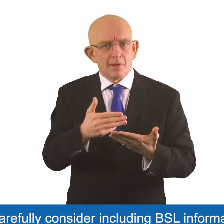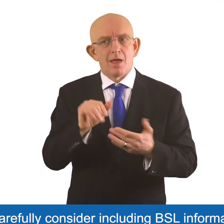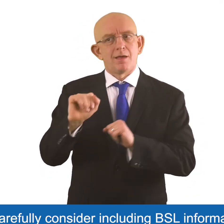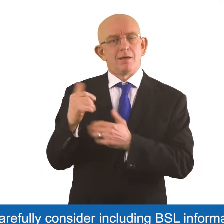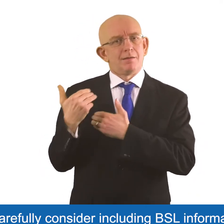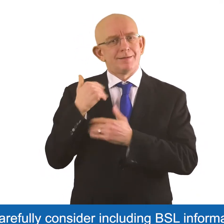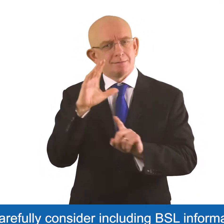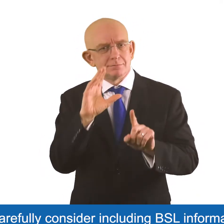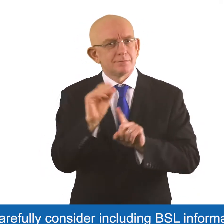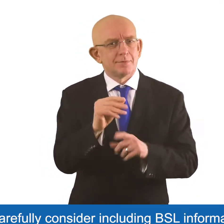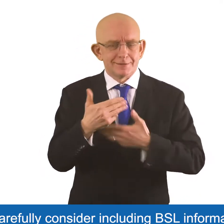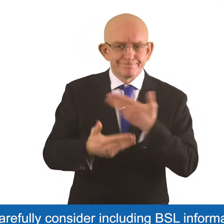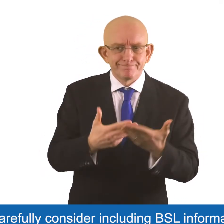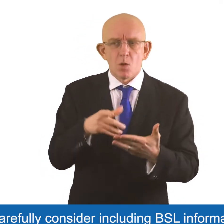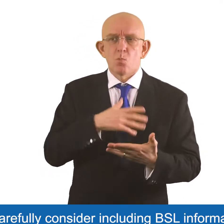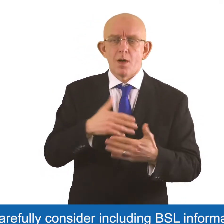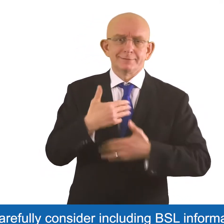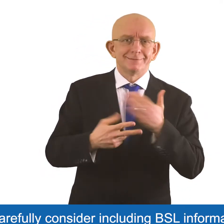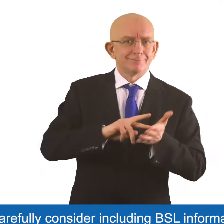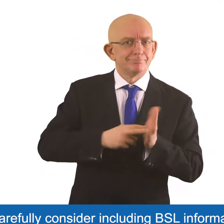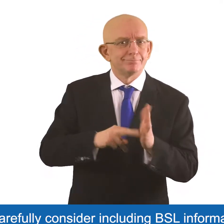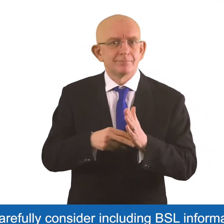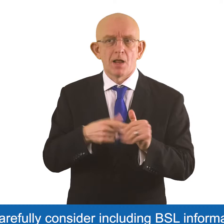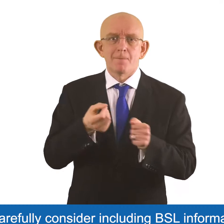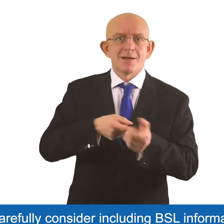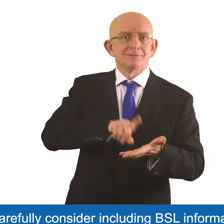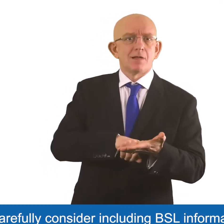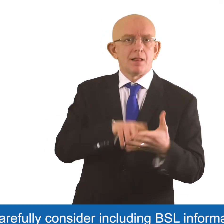BSL information in the public communications of central government.